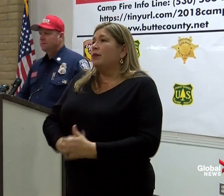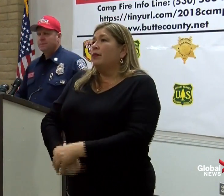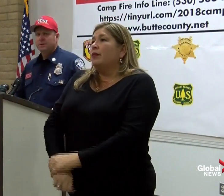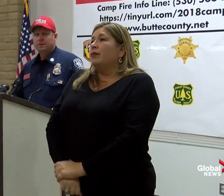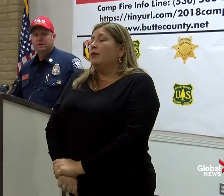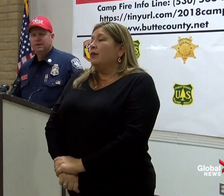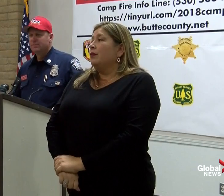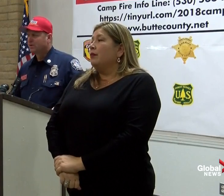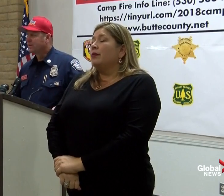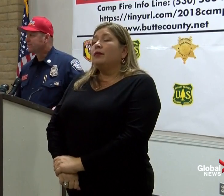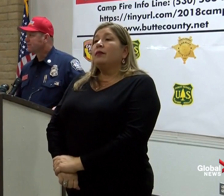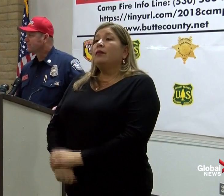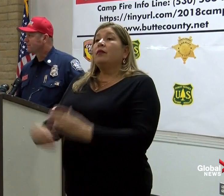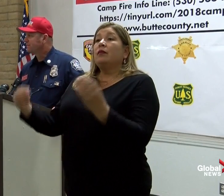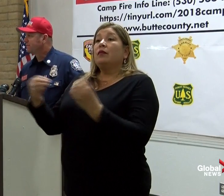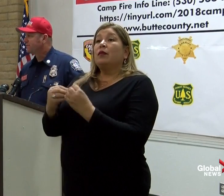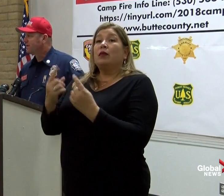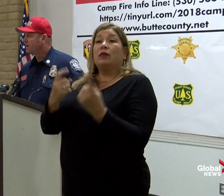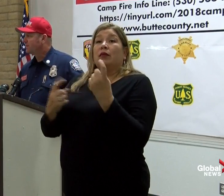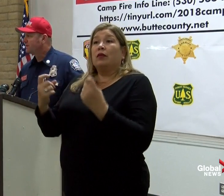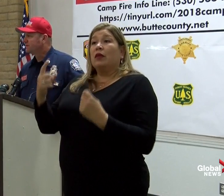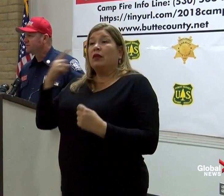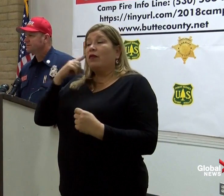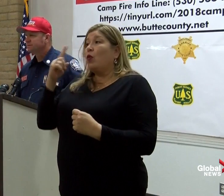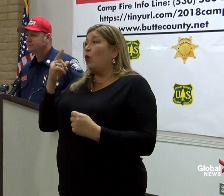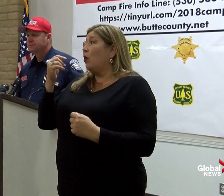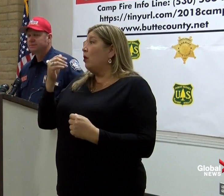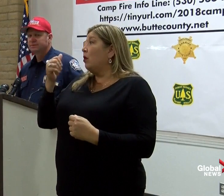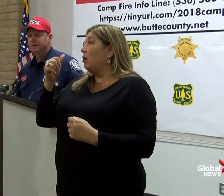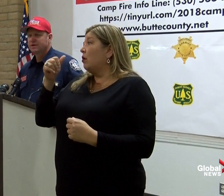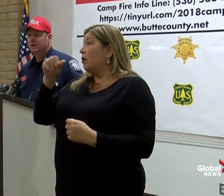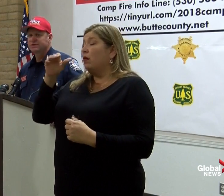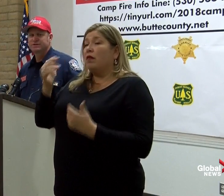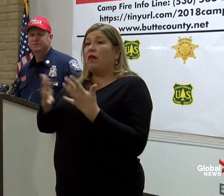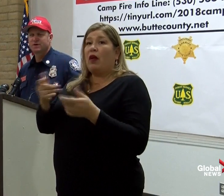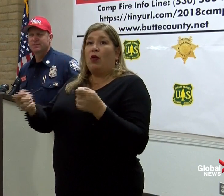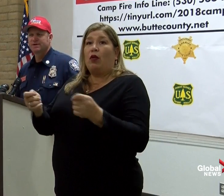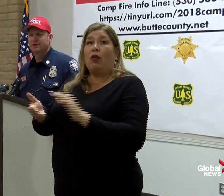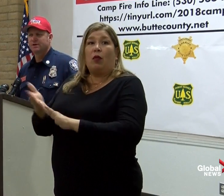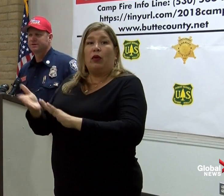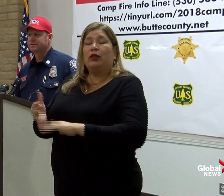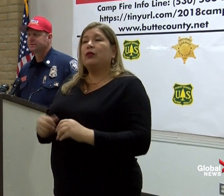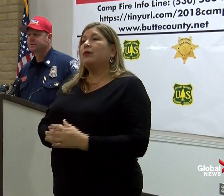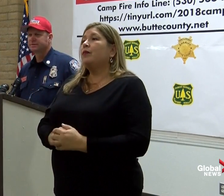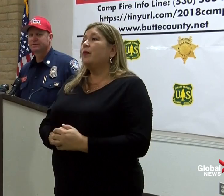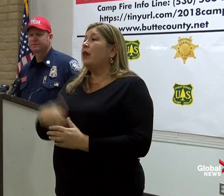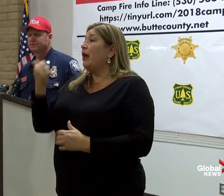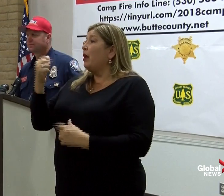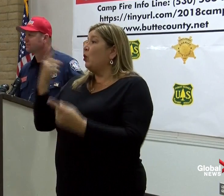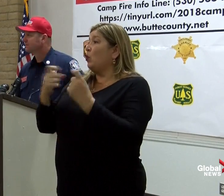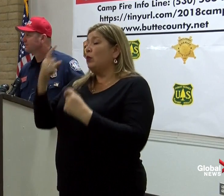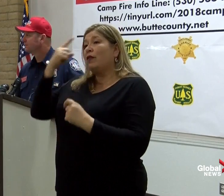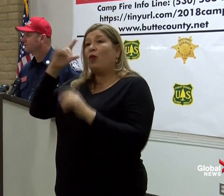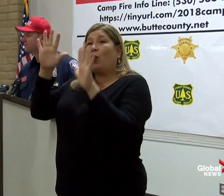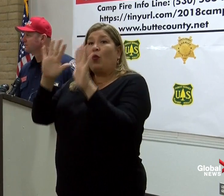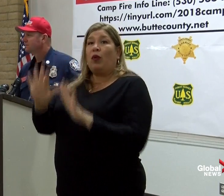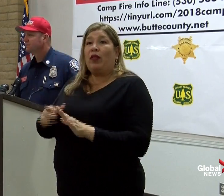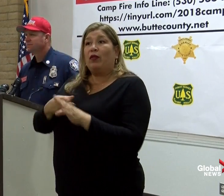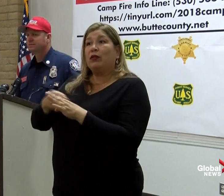you. Any more questions for fire operations? Any questions for our meteorologist?